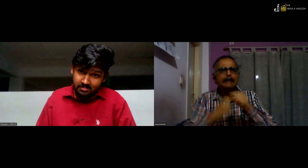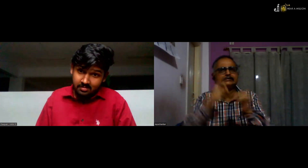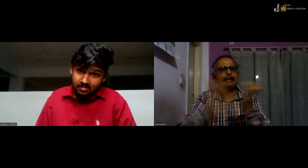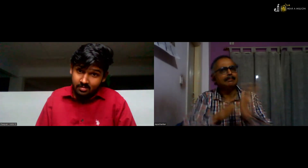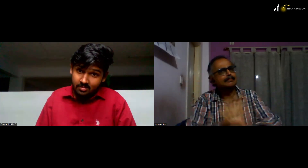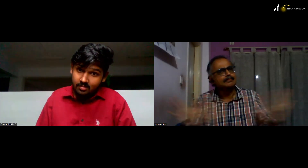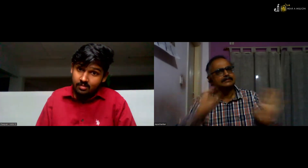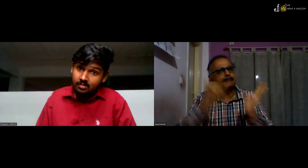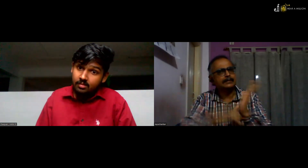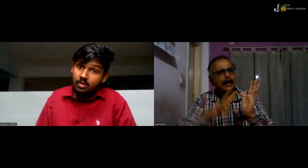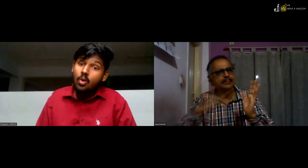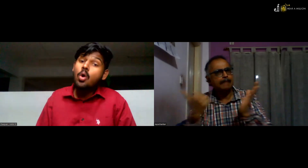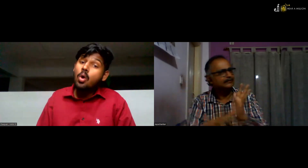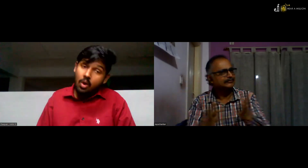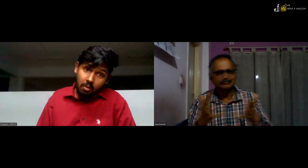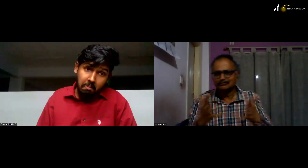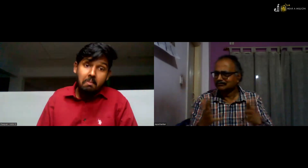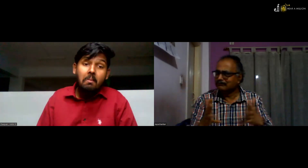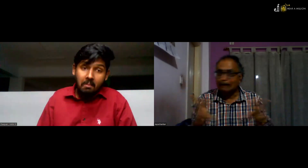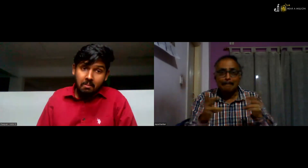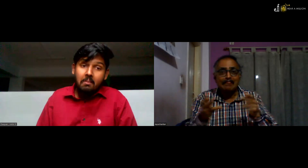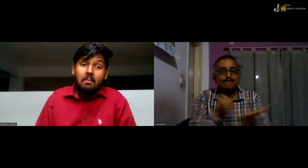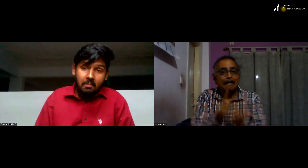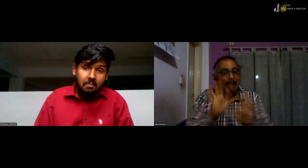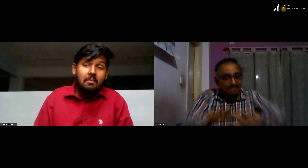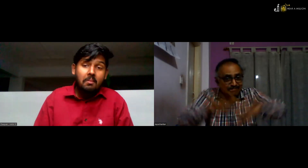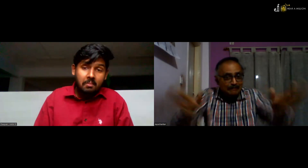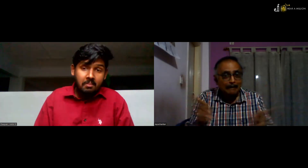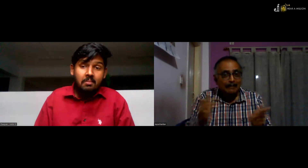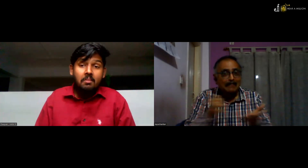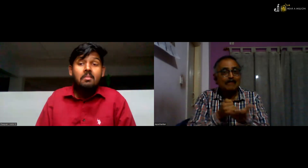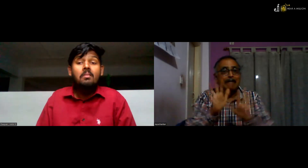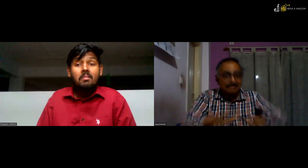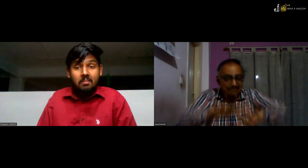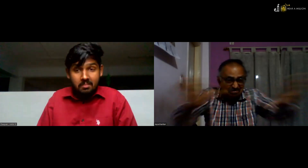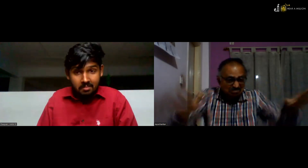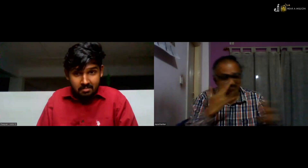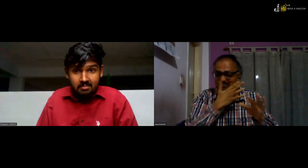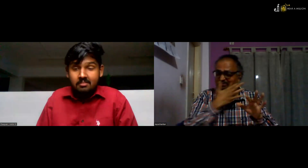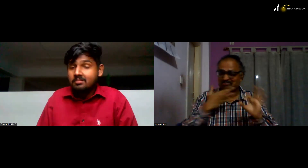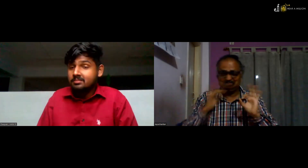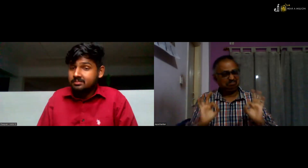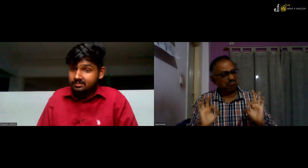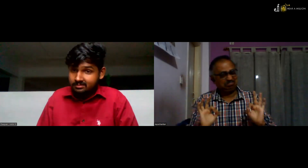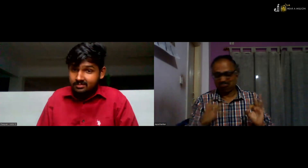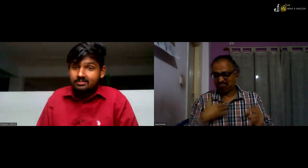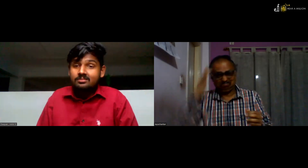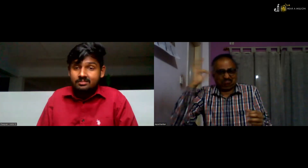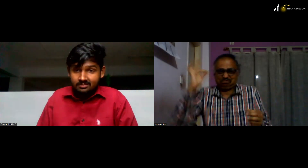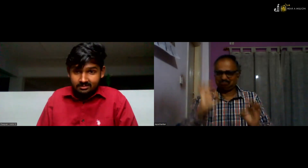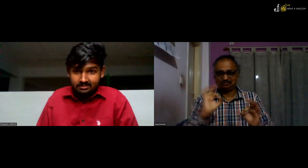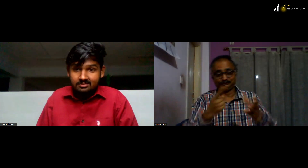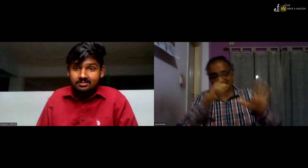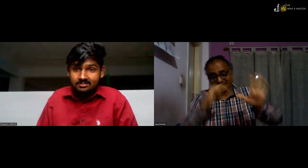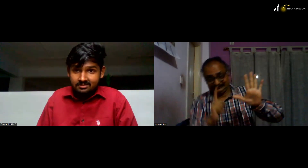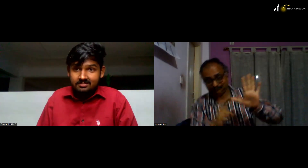that was a beautiful lake. And also, they also have a fixed duration, and I